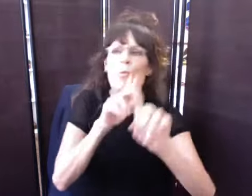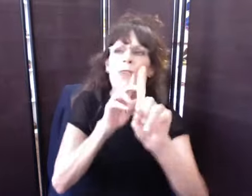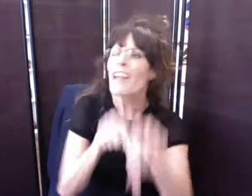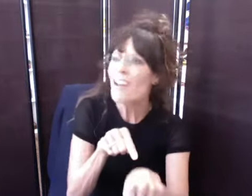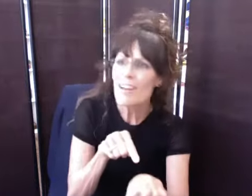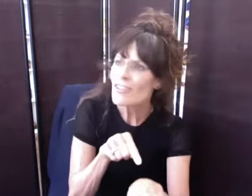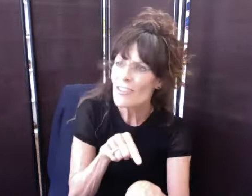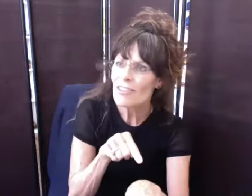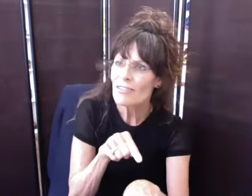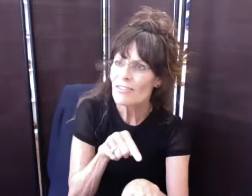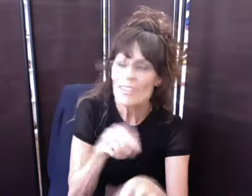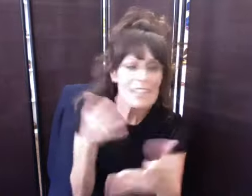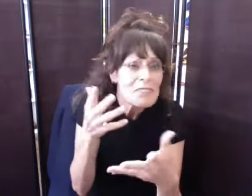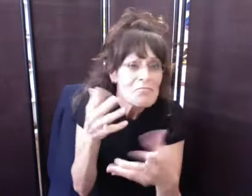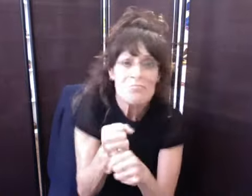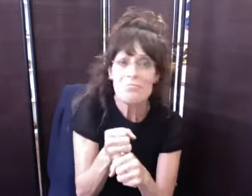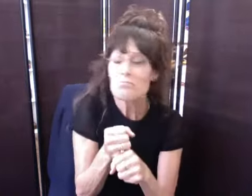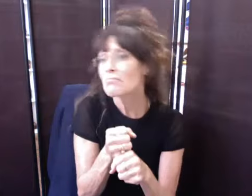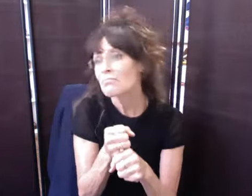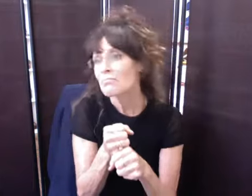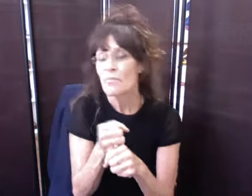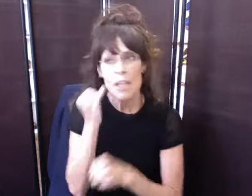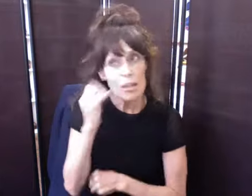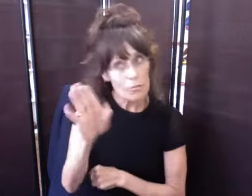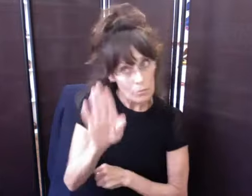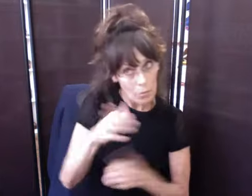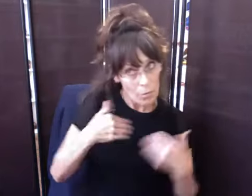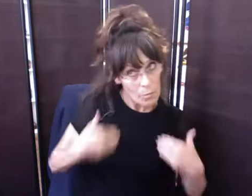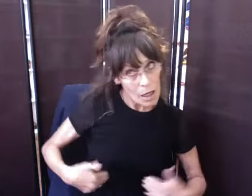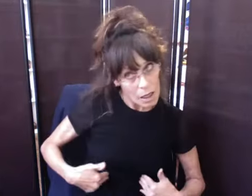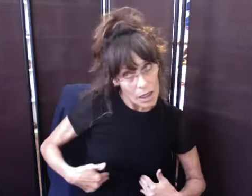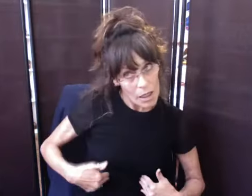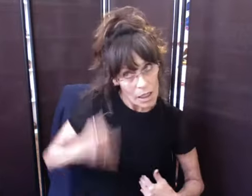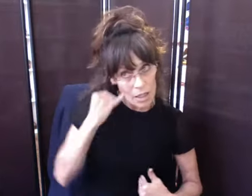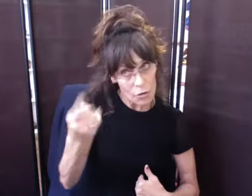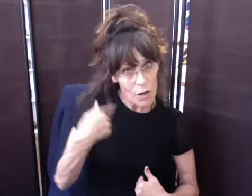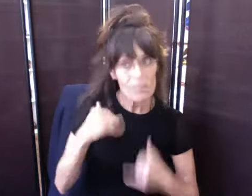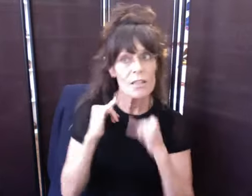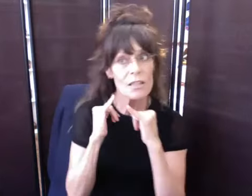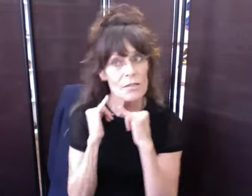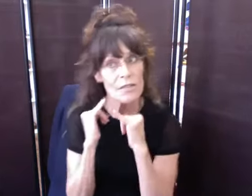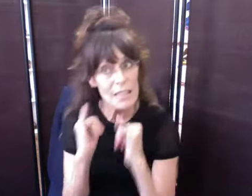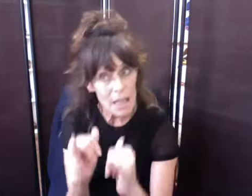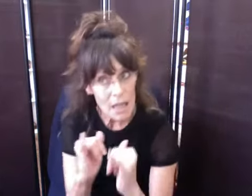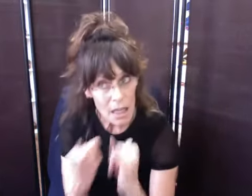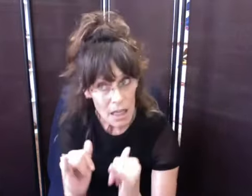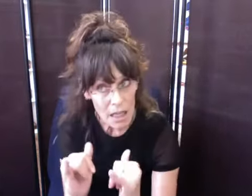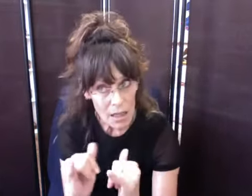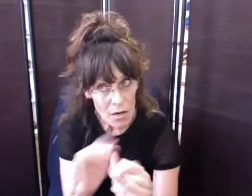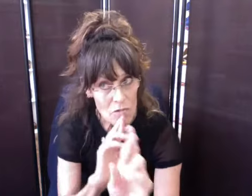all it is. That your body, if you have what I have, Mike, reacts abnormally